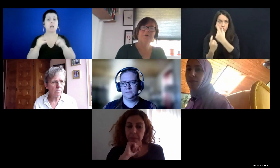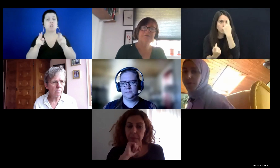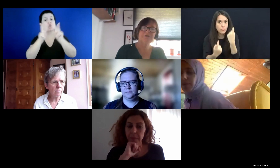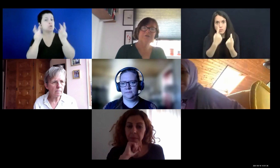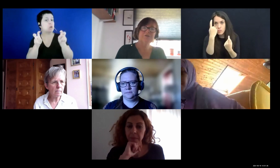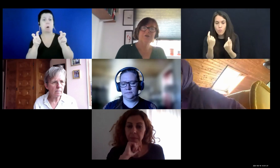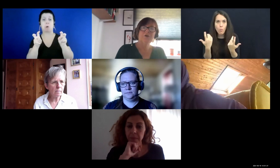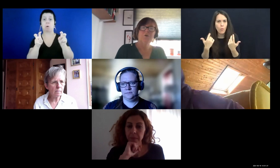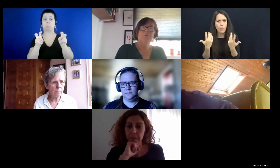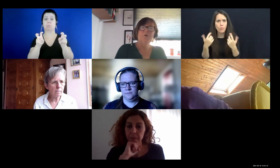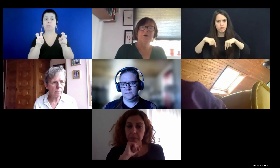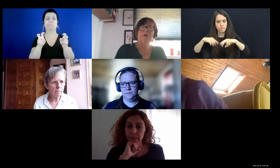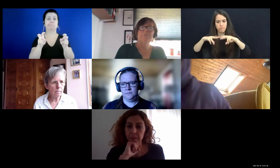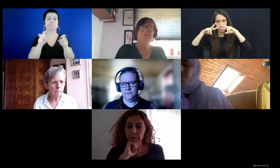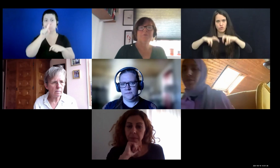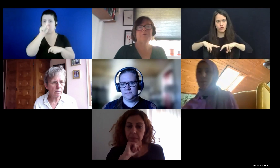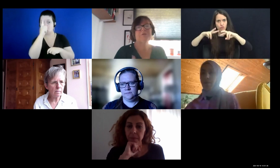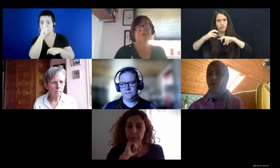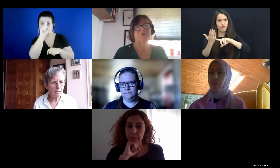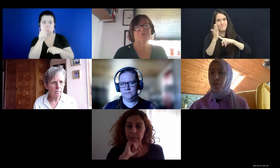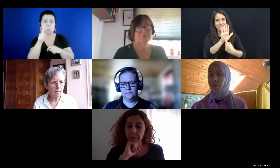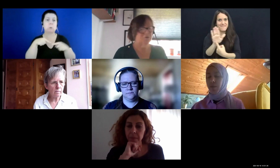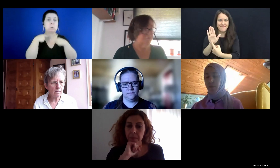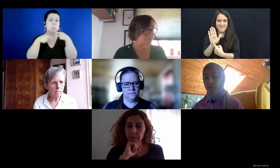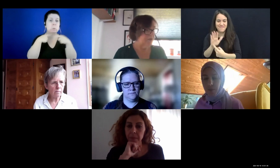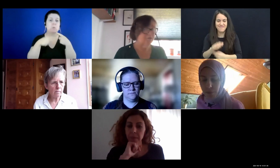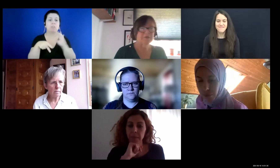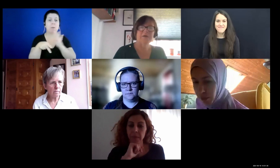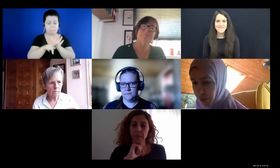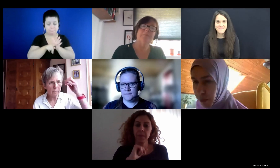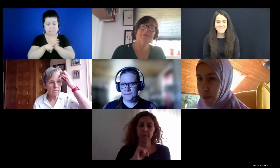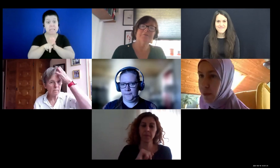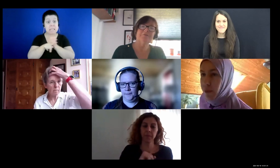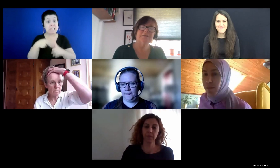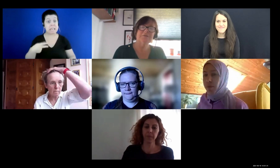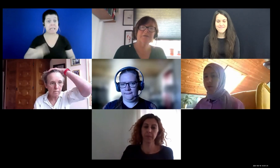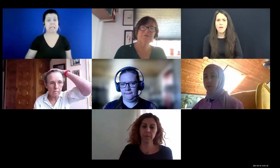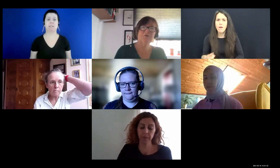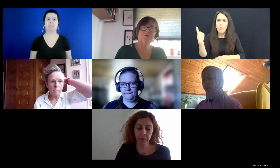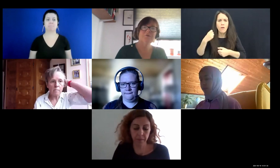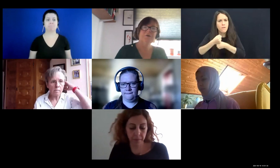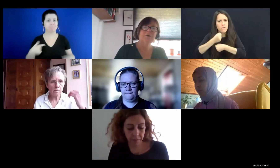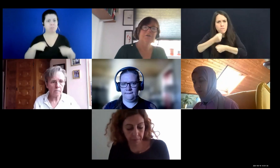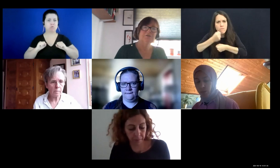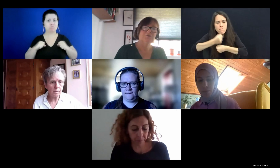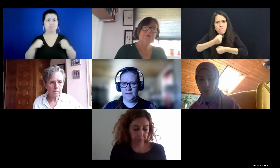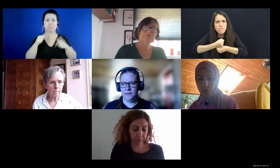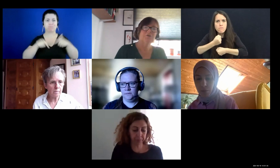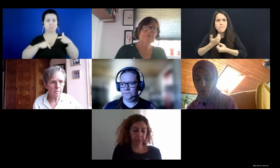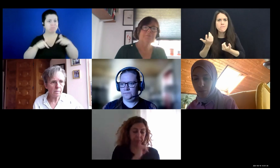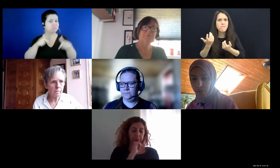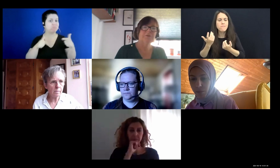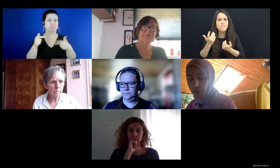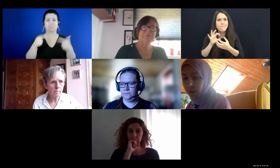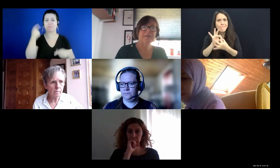from our research. We put in a lot of work looking at many different aspects of the situation